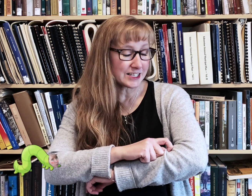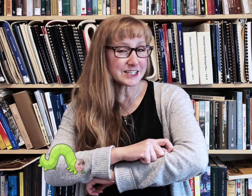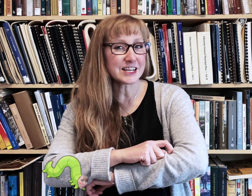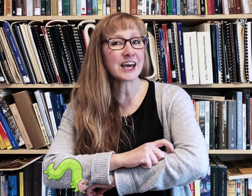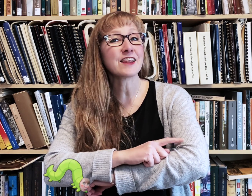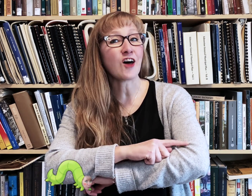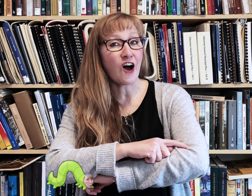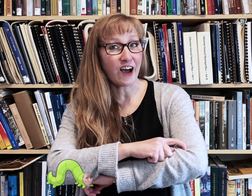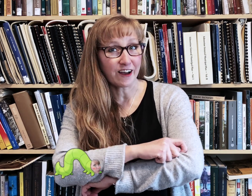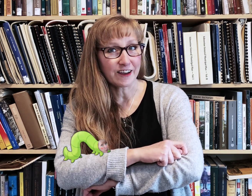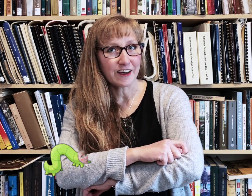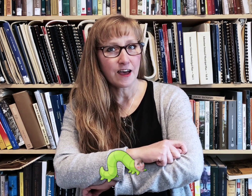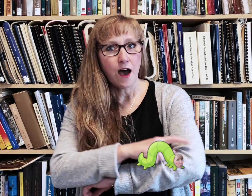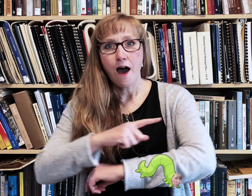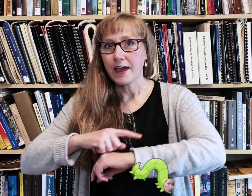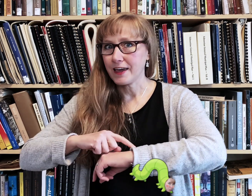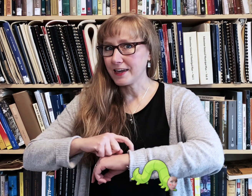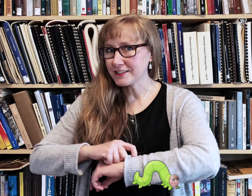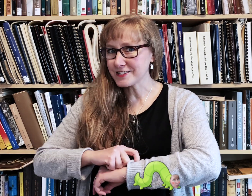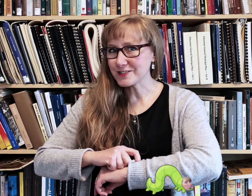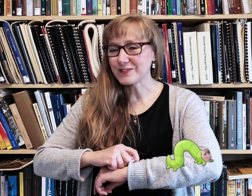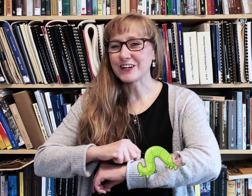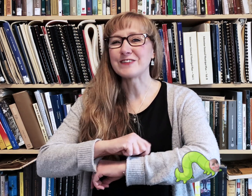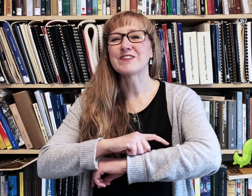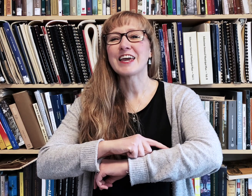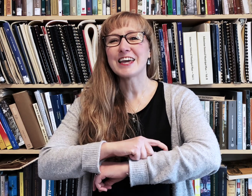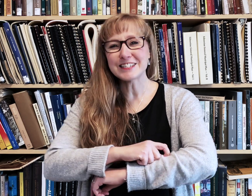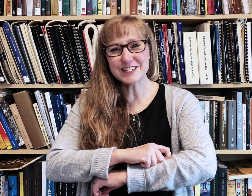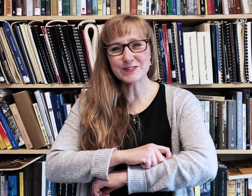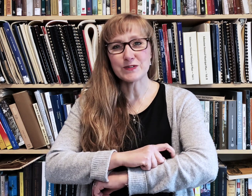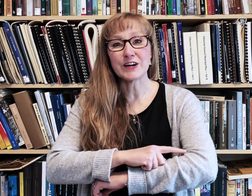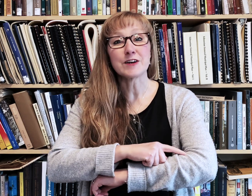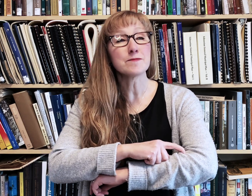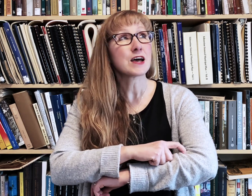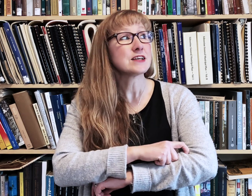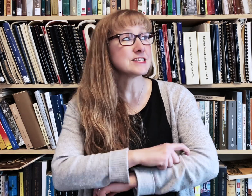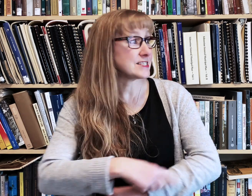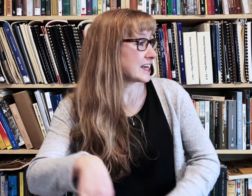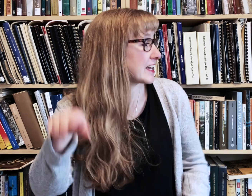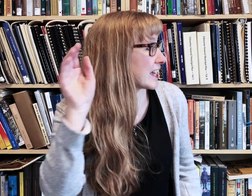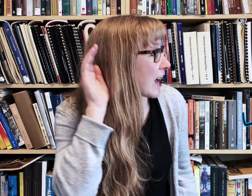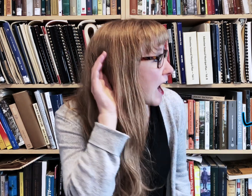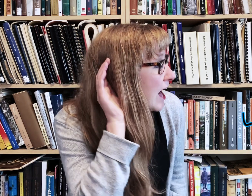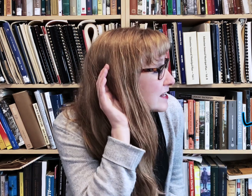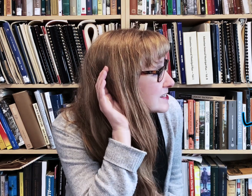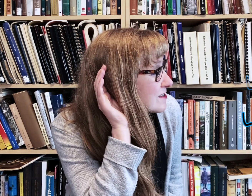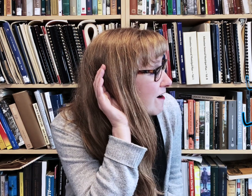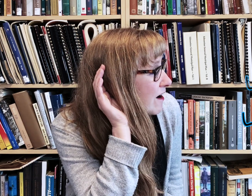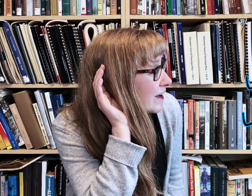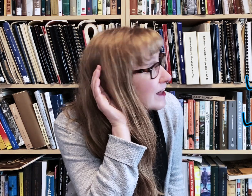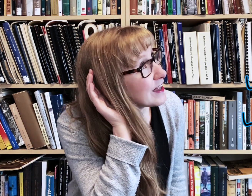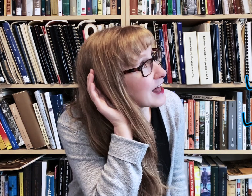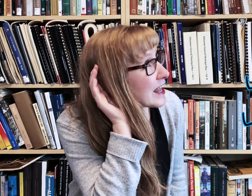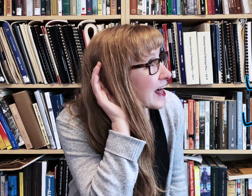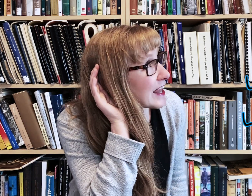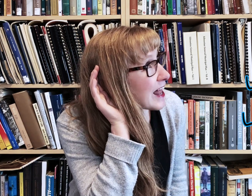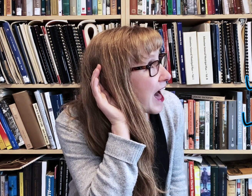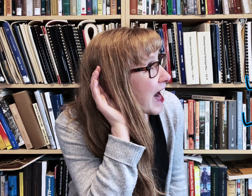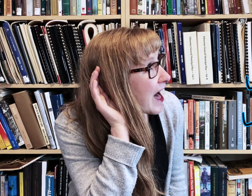inching along. Inchworm, inchworm, singing a song. La la la.